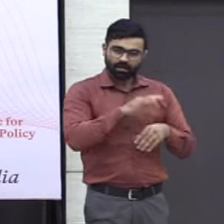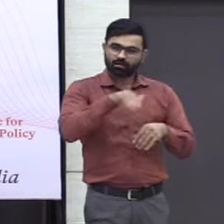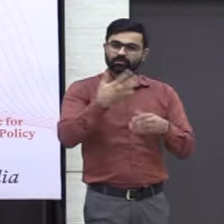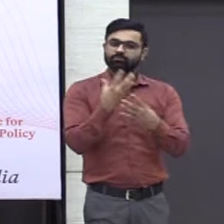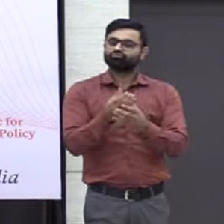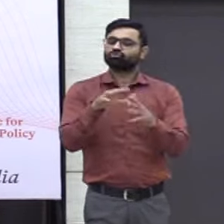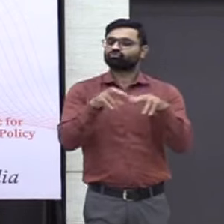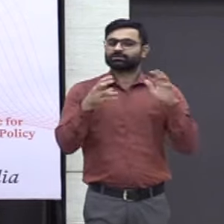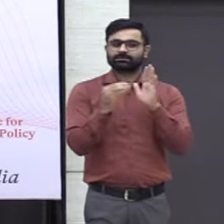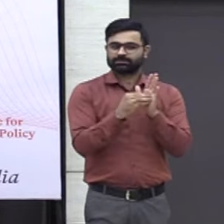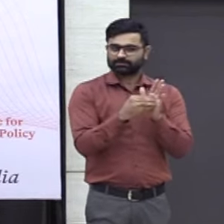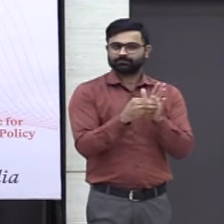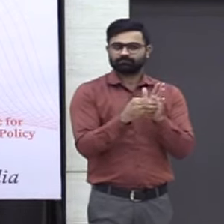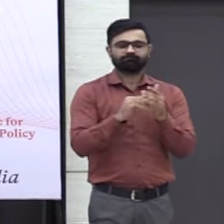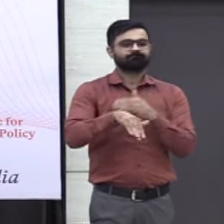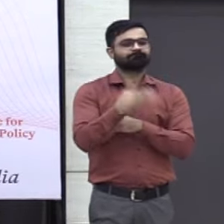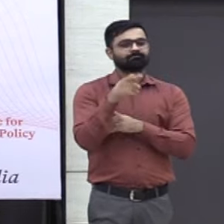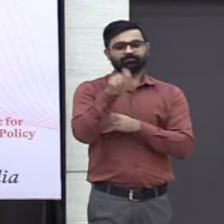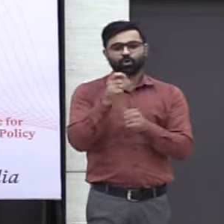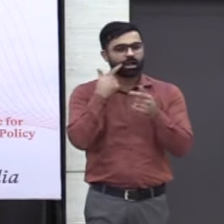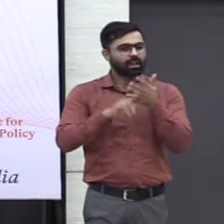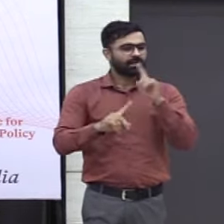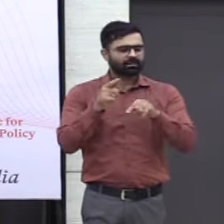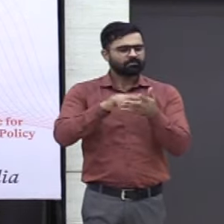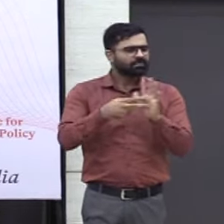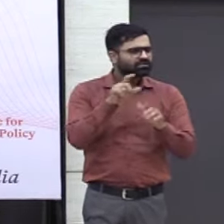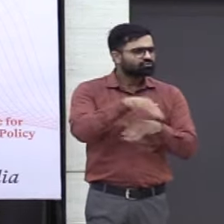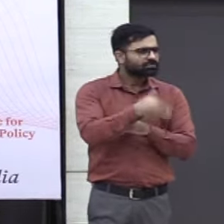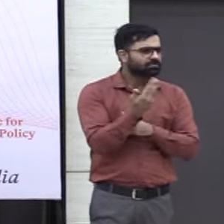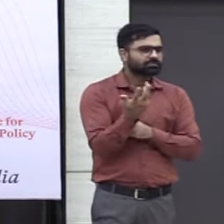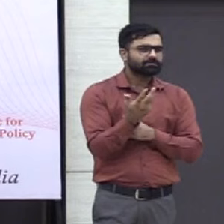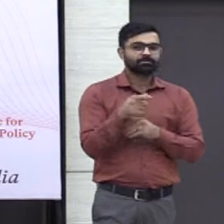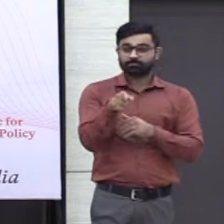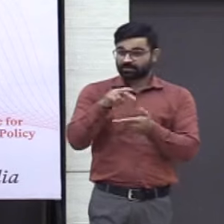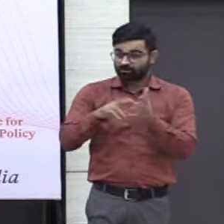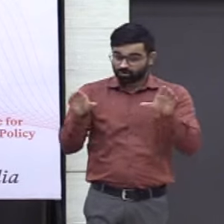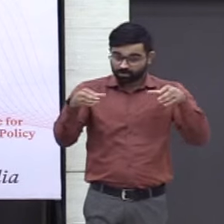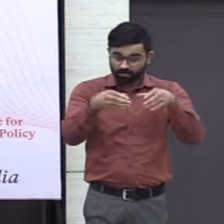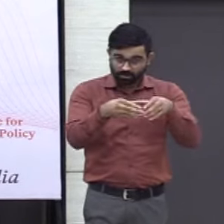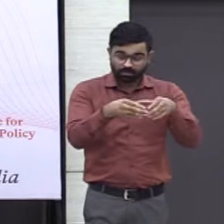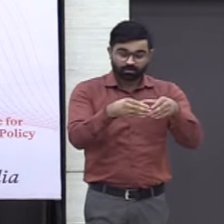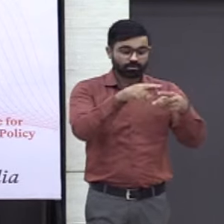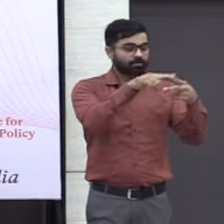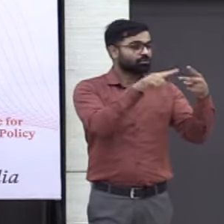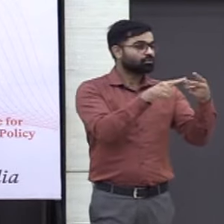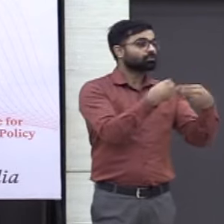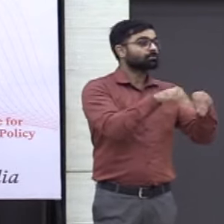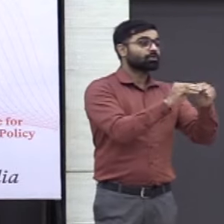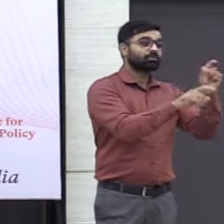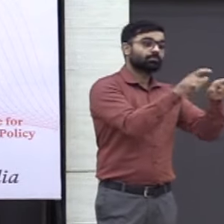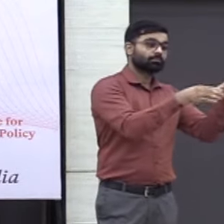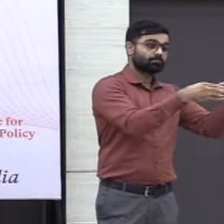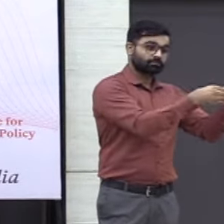shall constitute a organized crime. Now, what is organized crime? Means a group of two or more